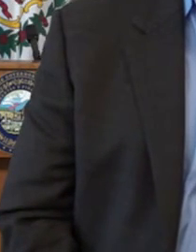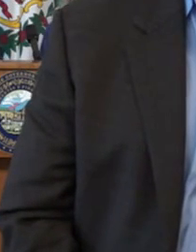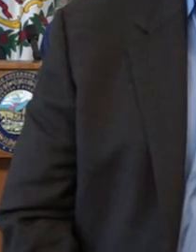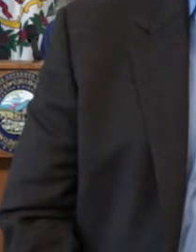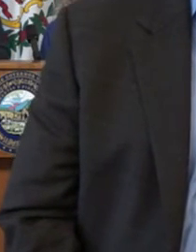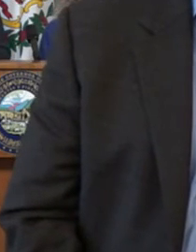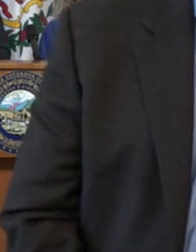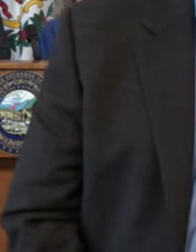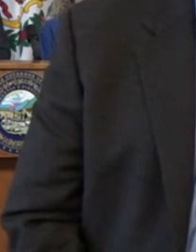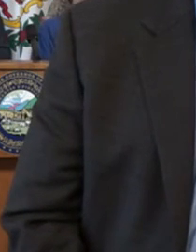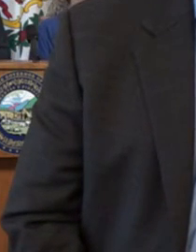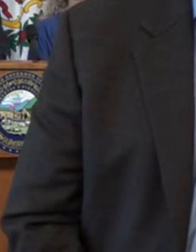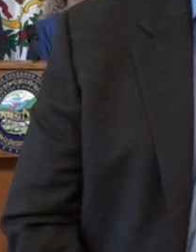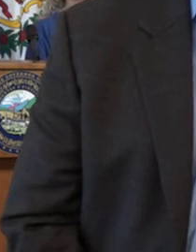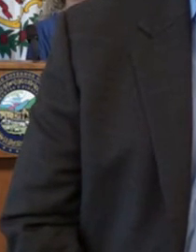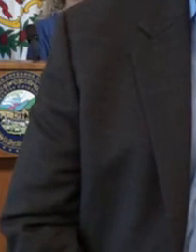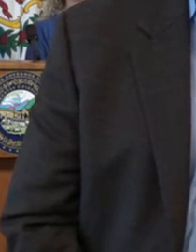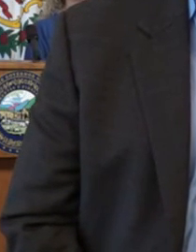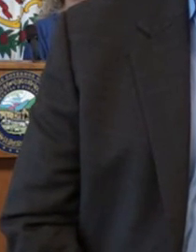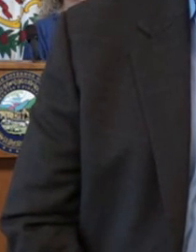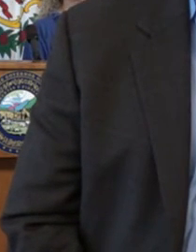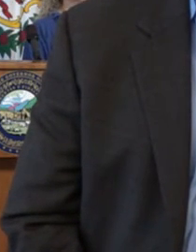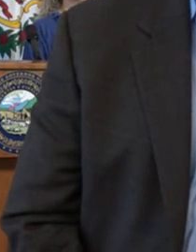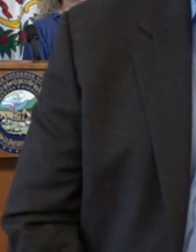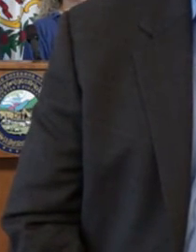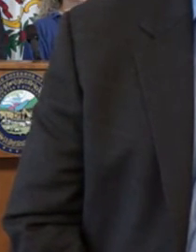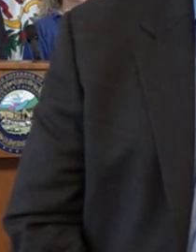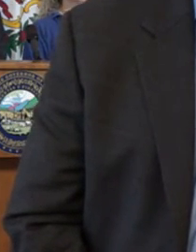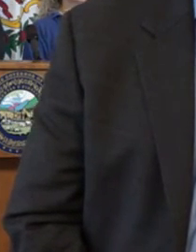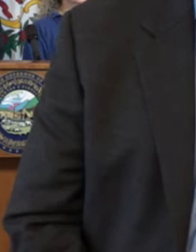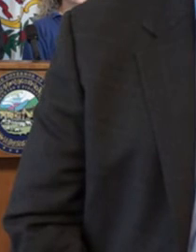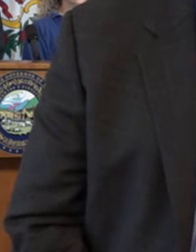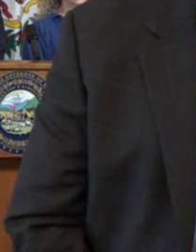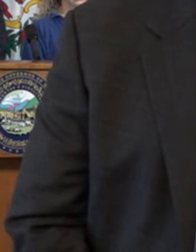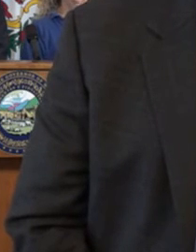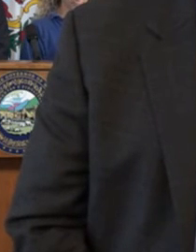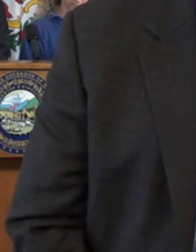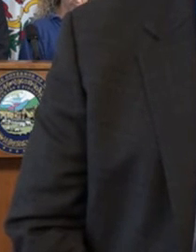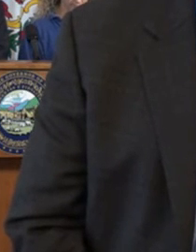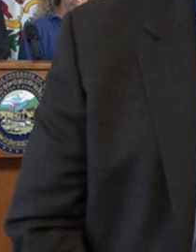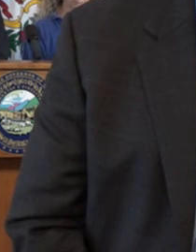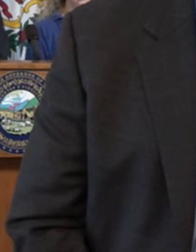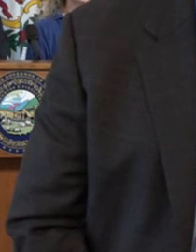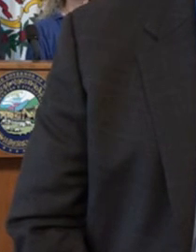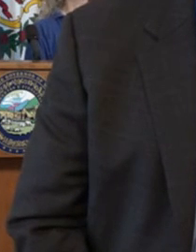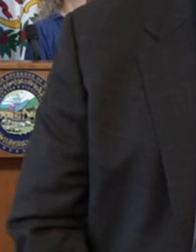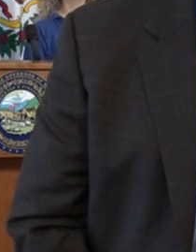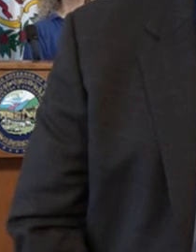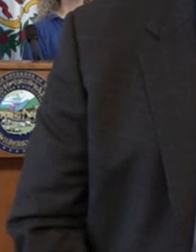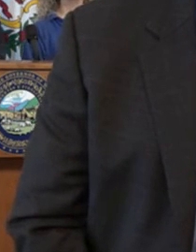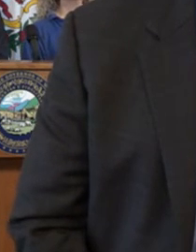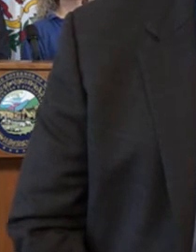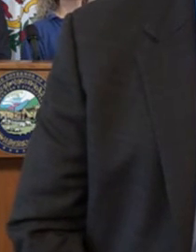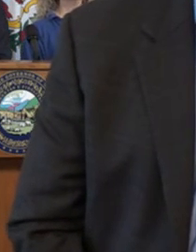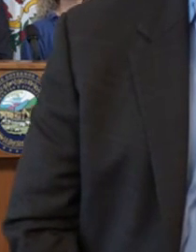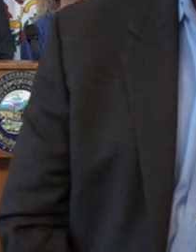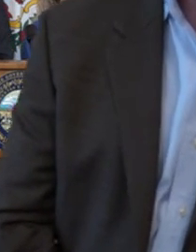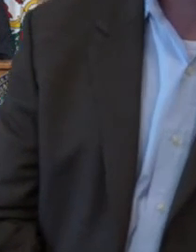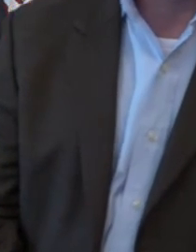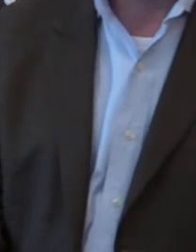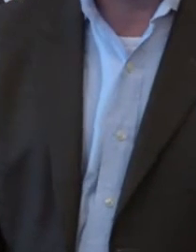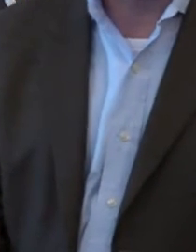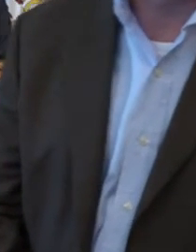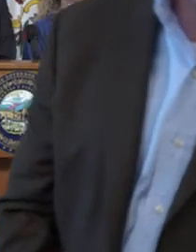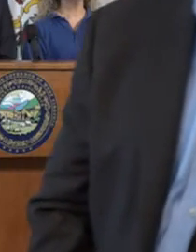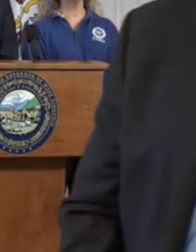the 2006 legislative session. That bill would have created a disaster recovery fund to provide small